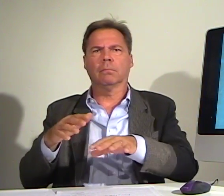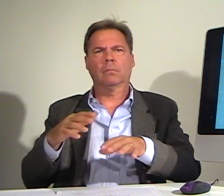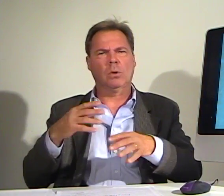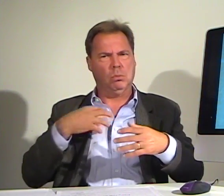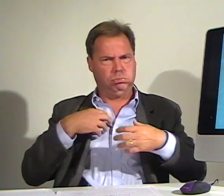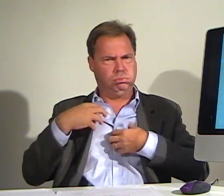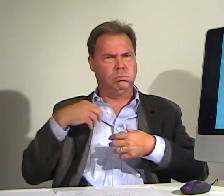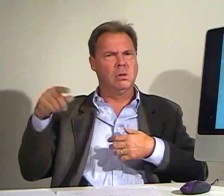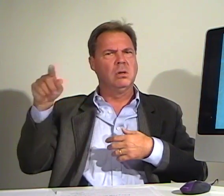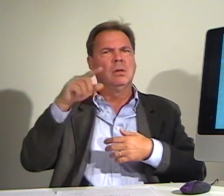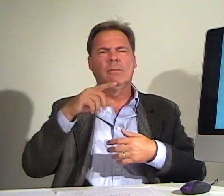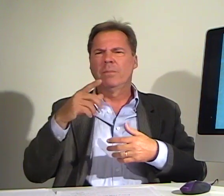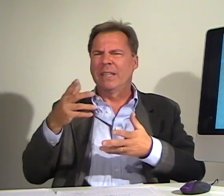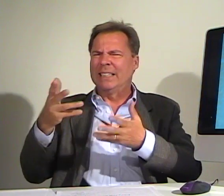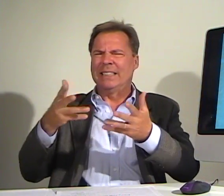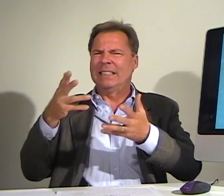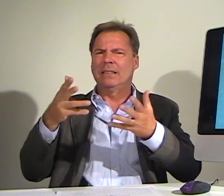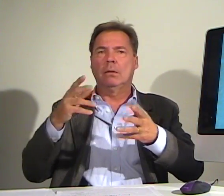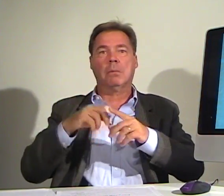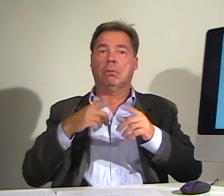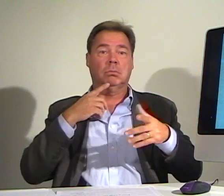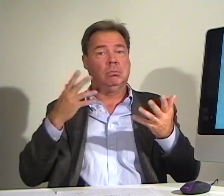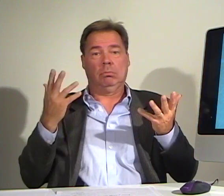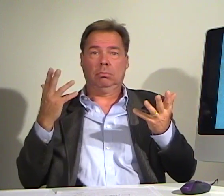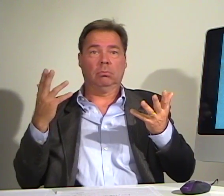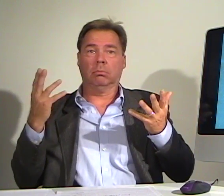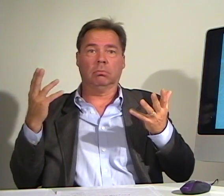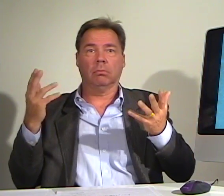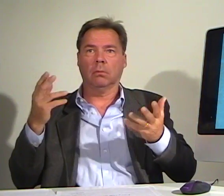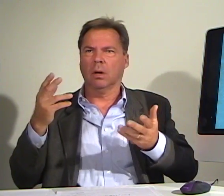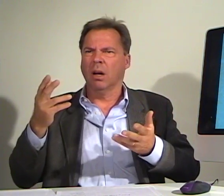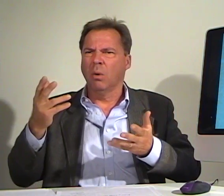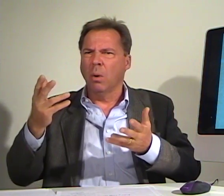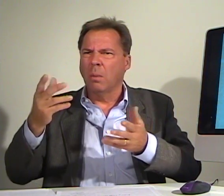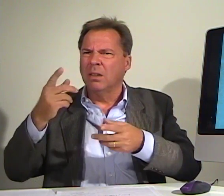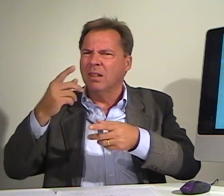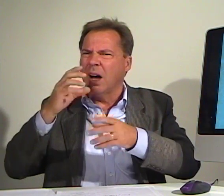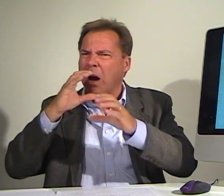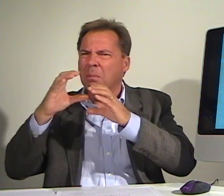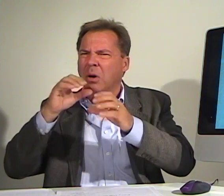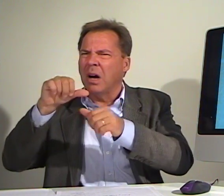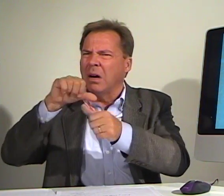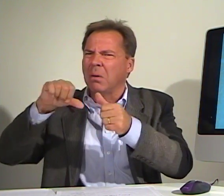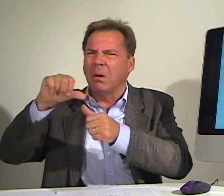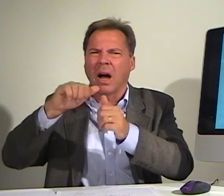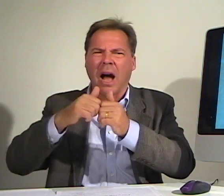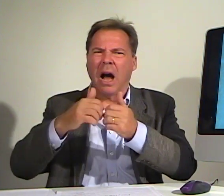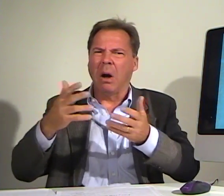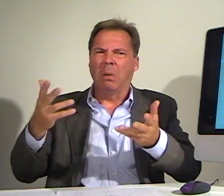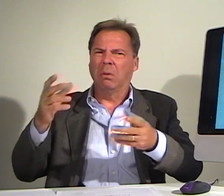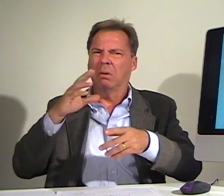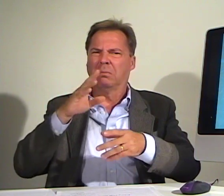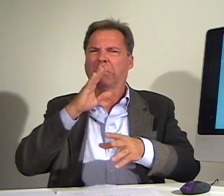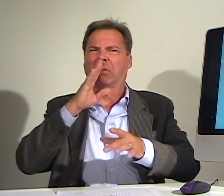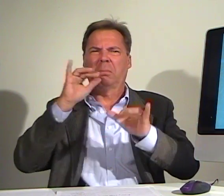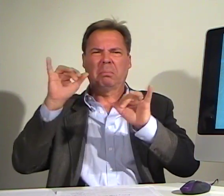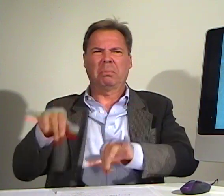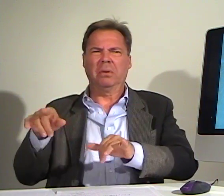of attendees into these schools have declined. Many people have complained about this, and especially the